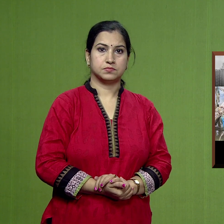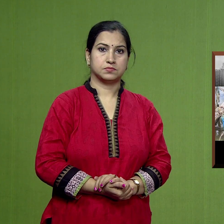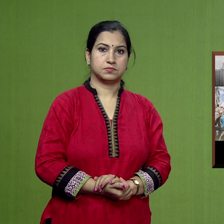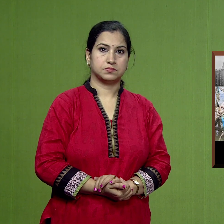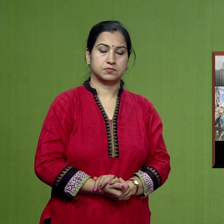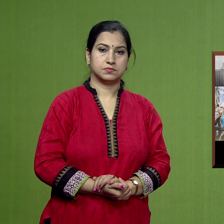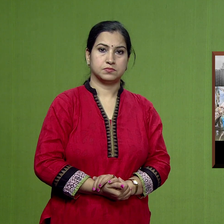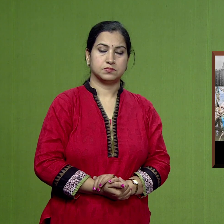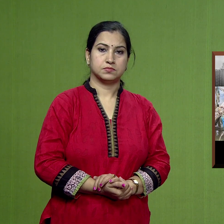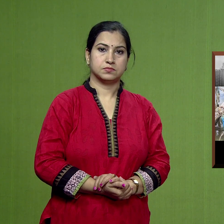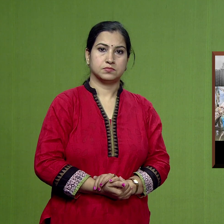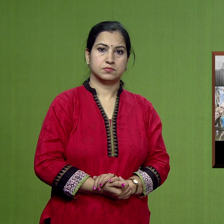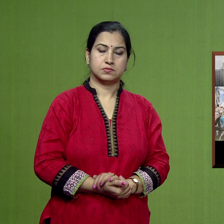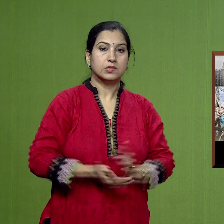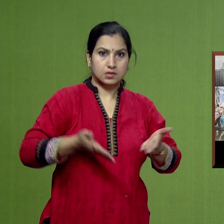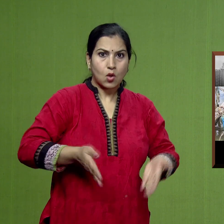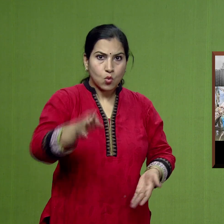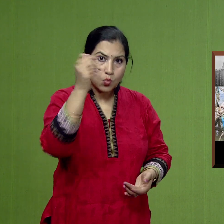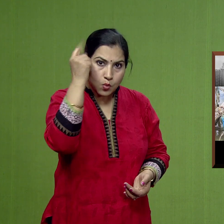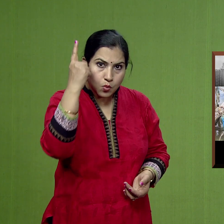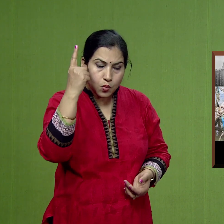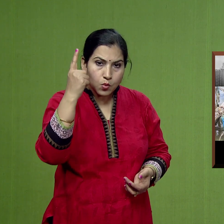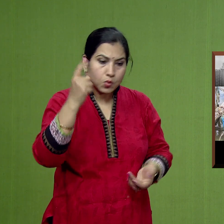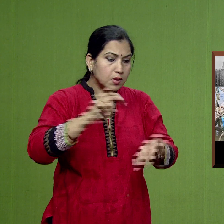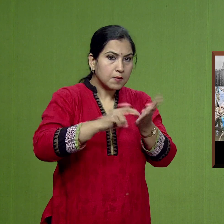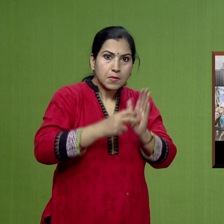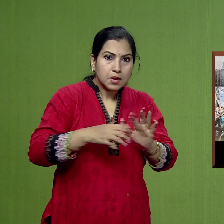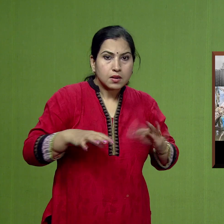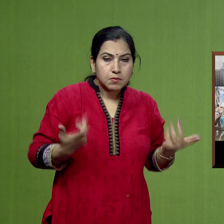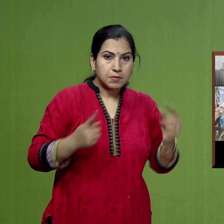So now you have understood the meaning of pollution.